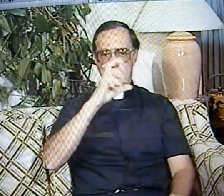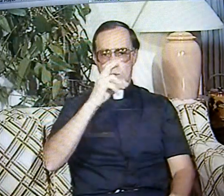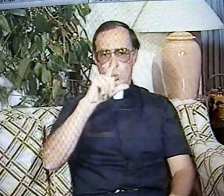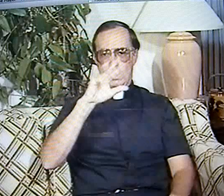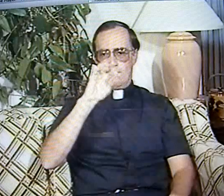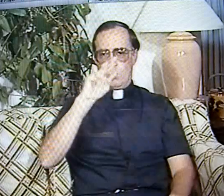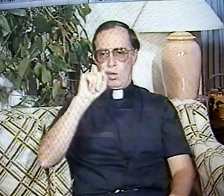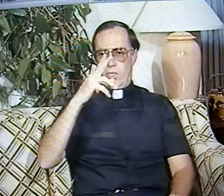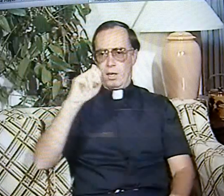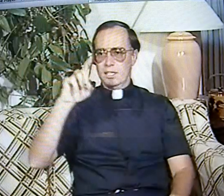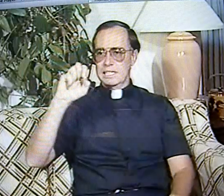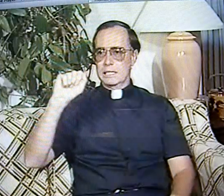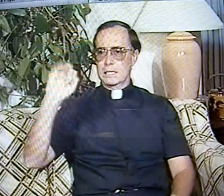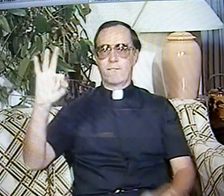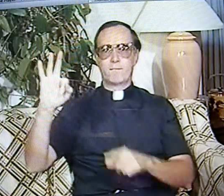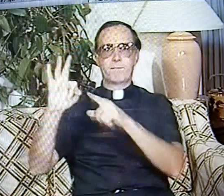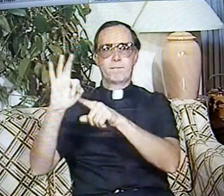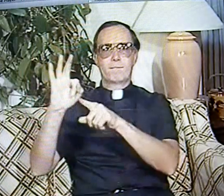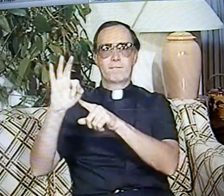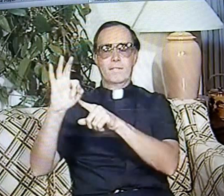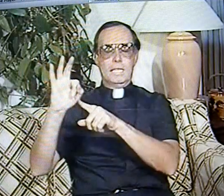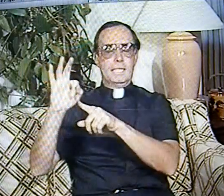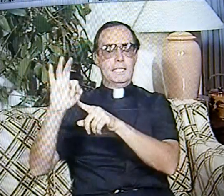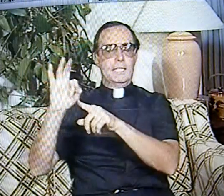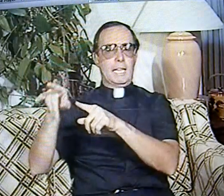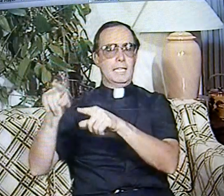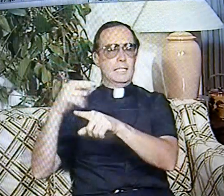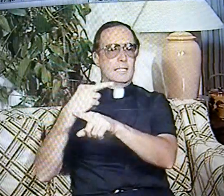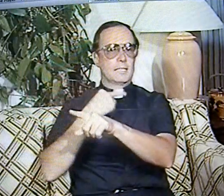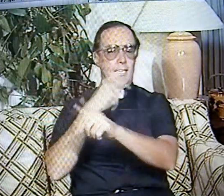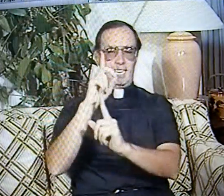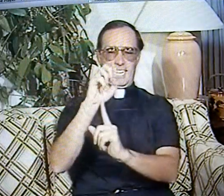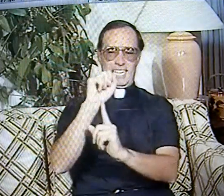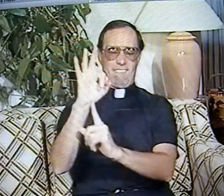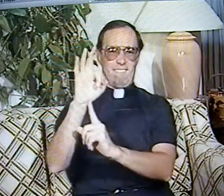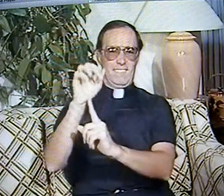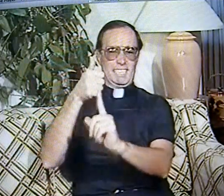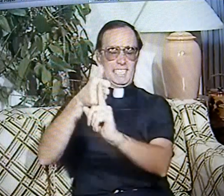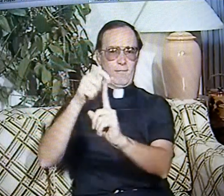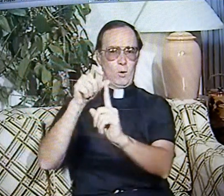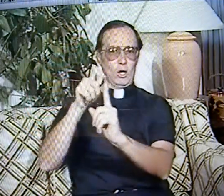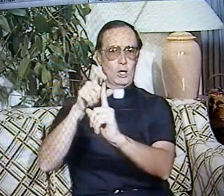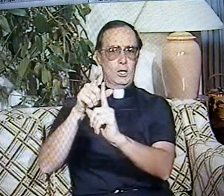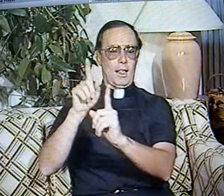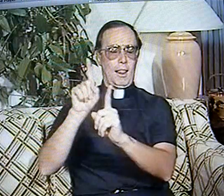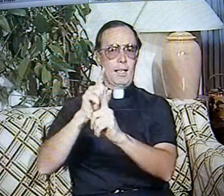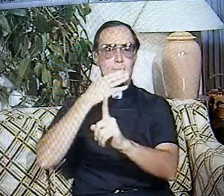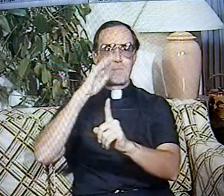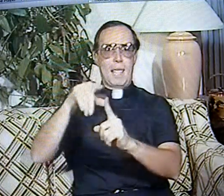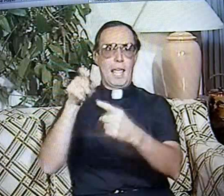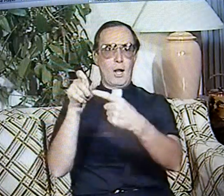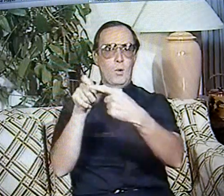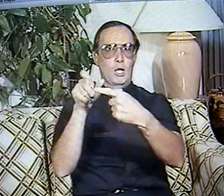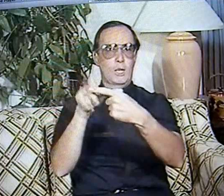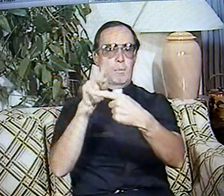problem, because the name of the school was St. Mary School of the Deaf. Deaf. I noticed that word right